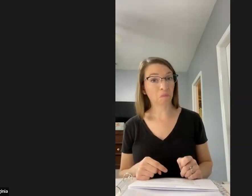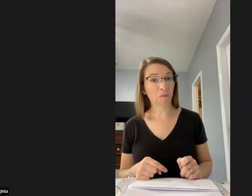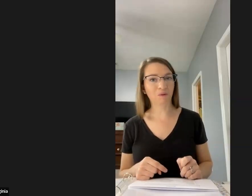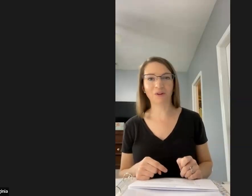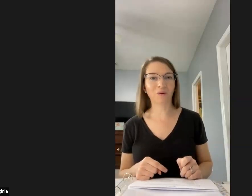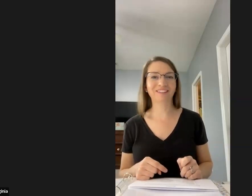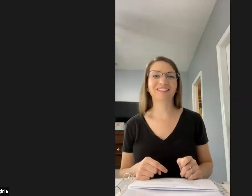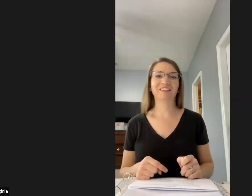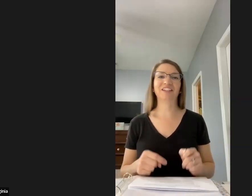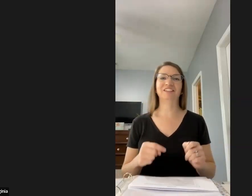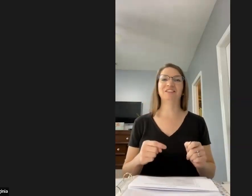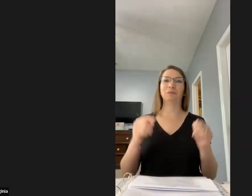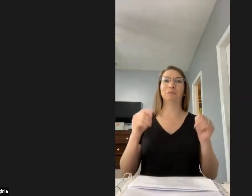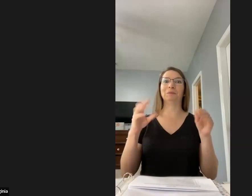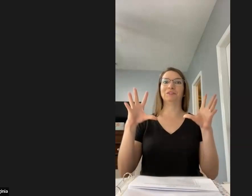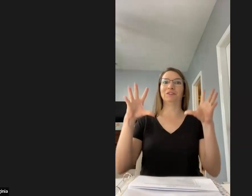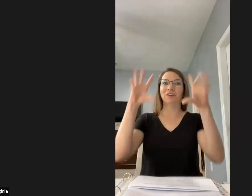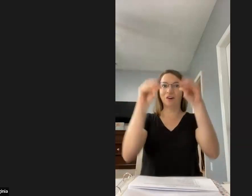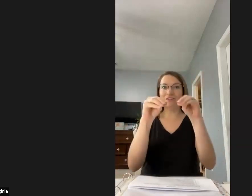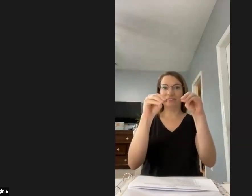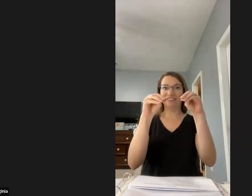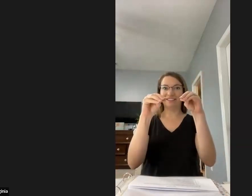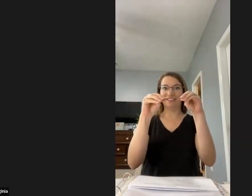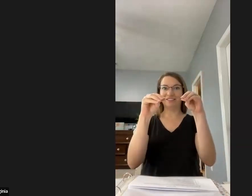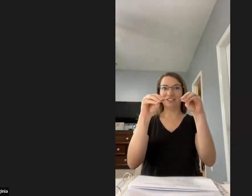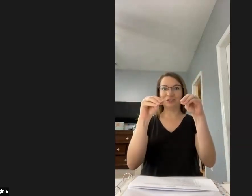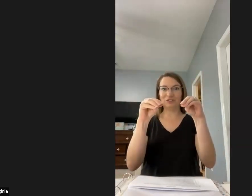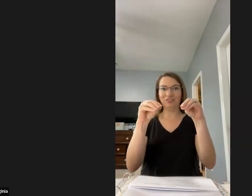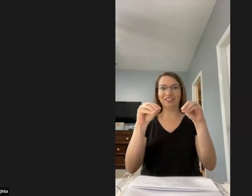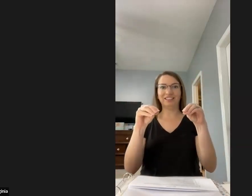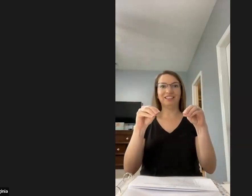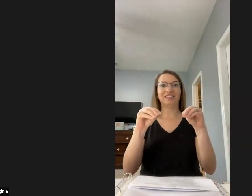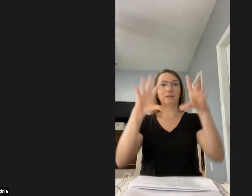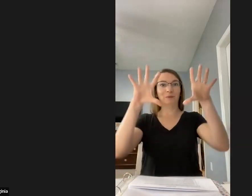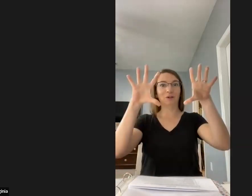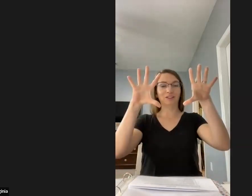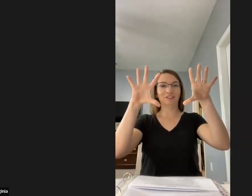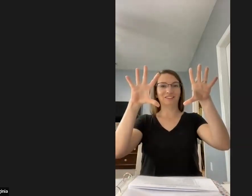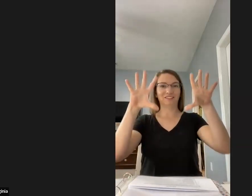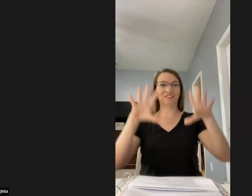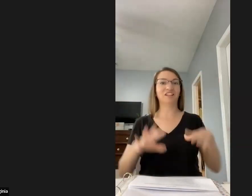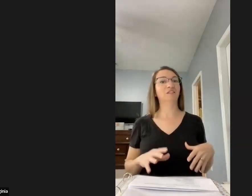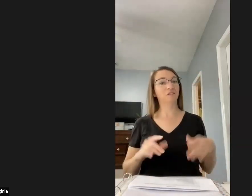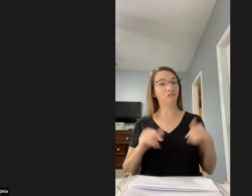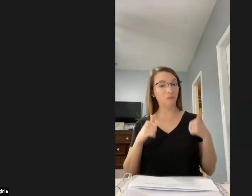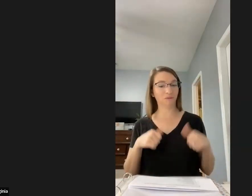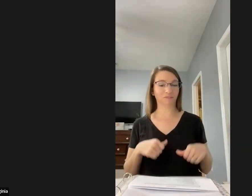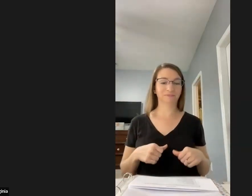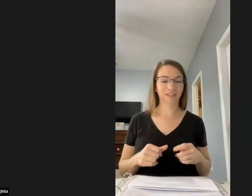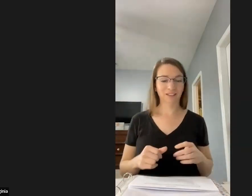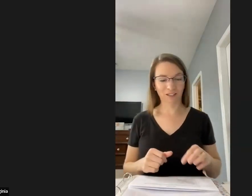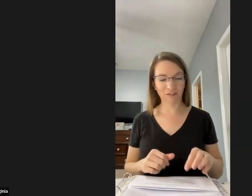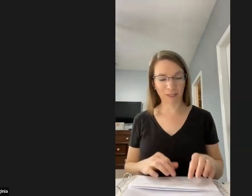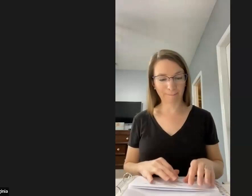Oh no. Okay. So remember, turn off if not true. Keep it on. Okay. Cool. All right.